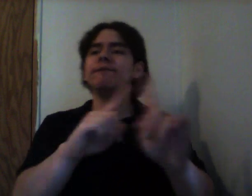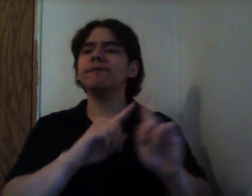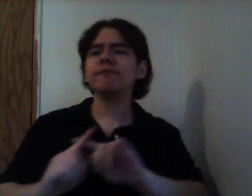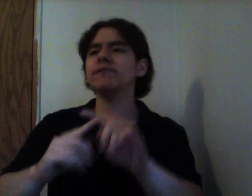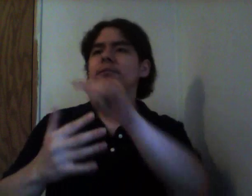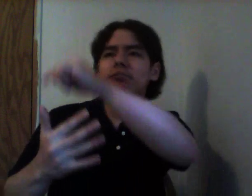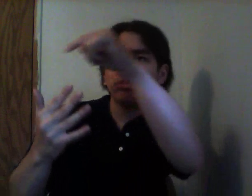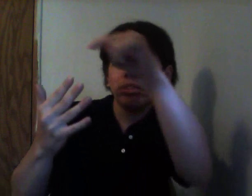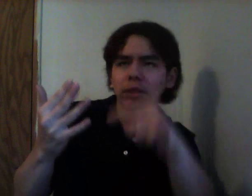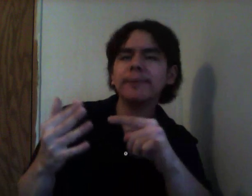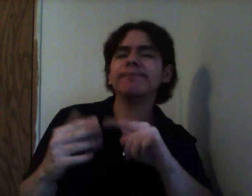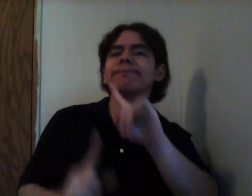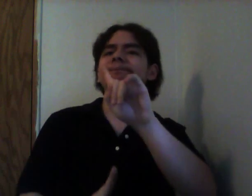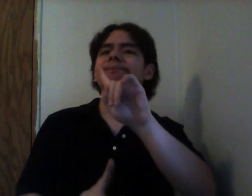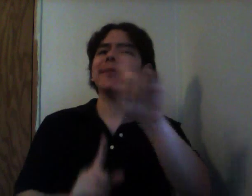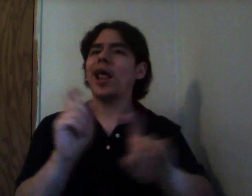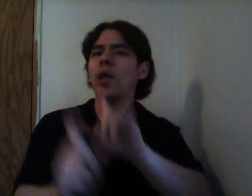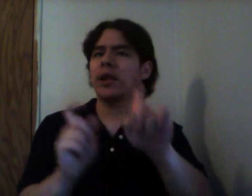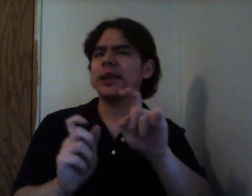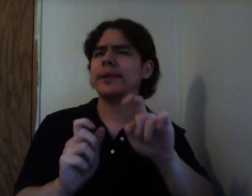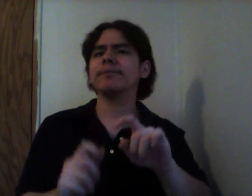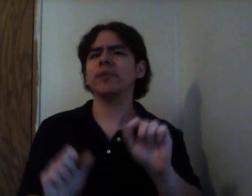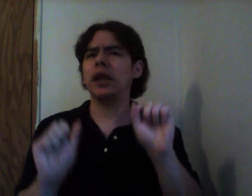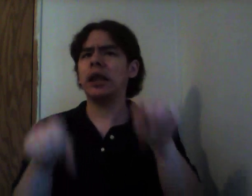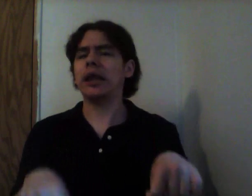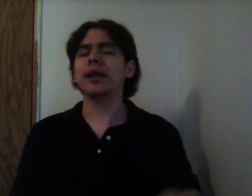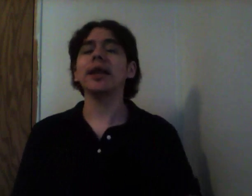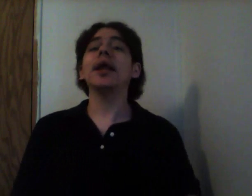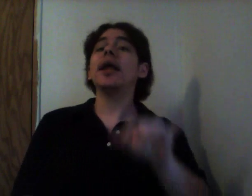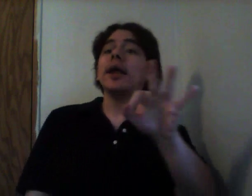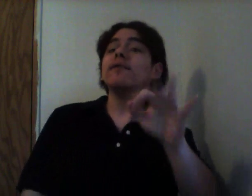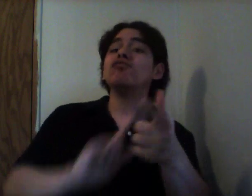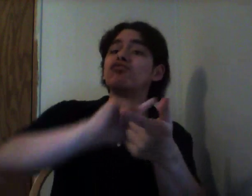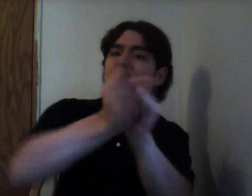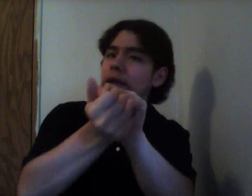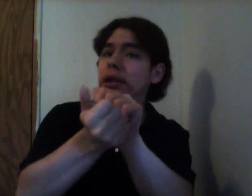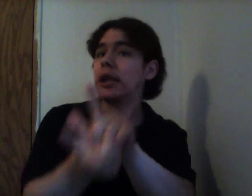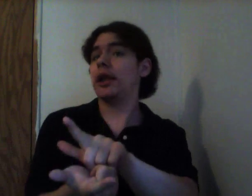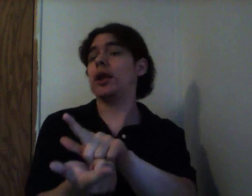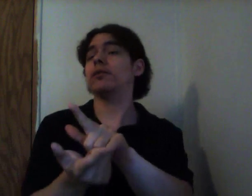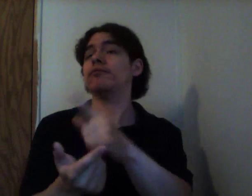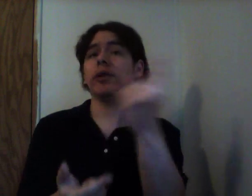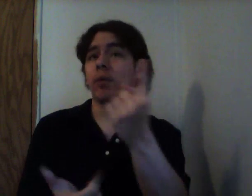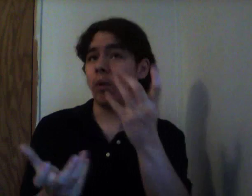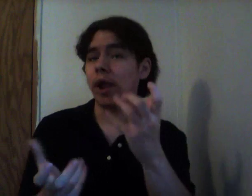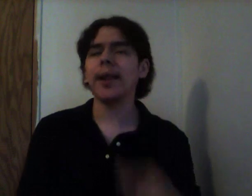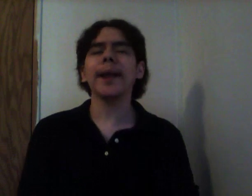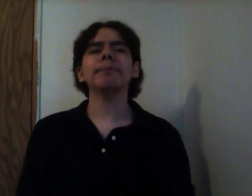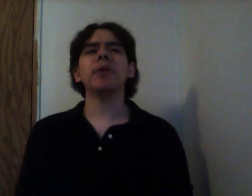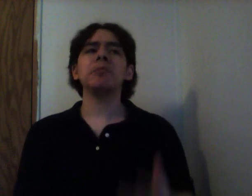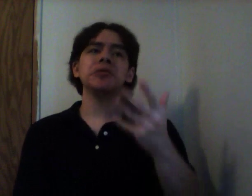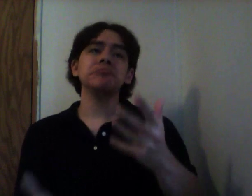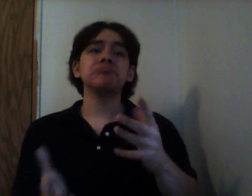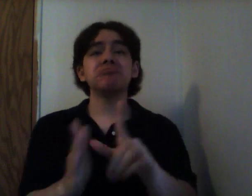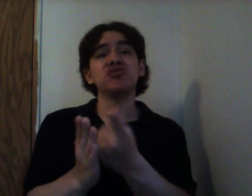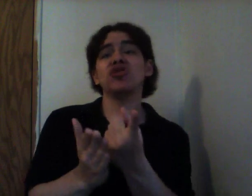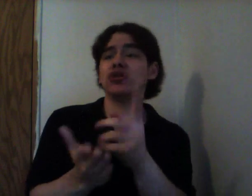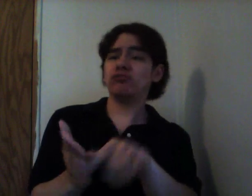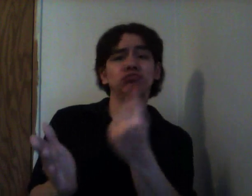when you want to translate something, you might just go to a dictionary. In the case of Spanish, I might go to word